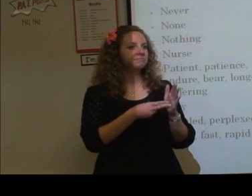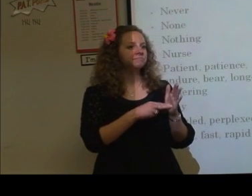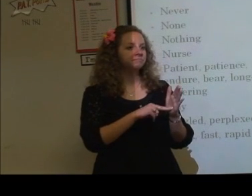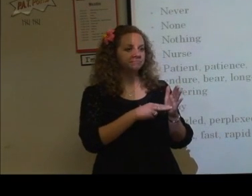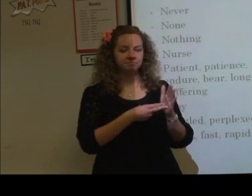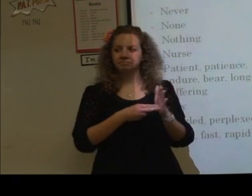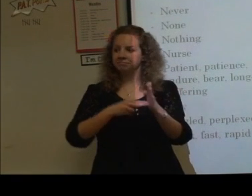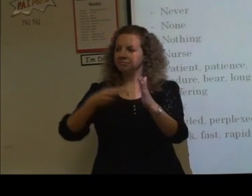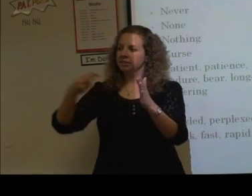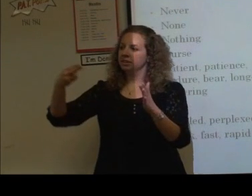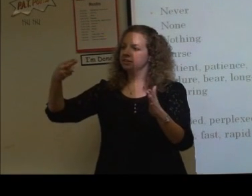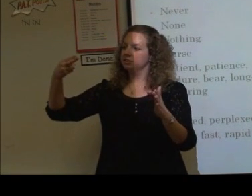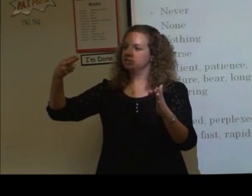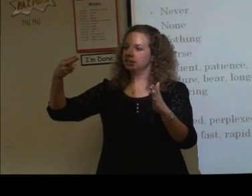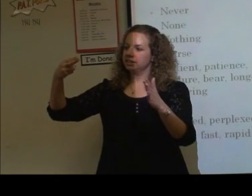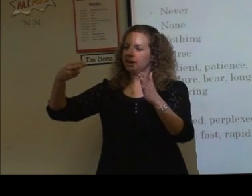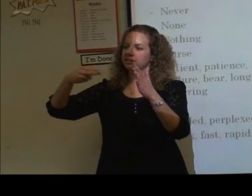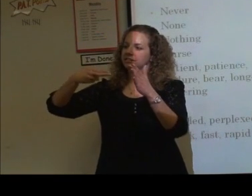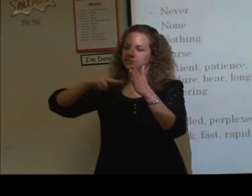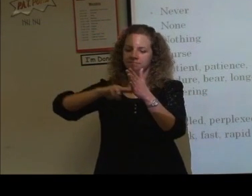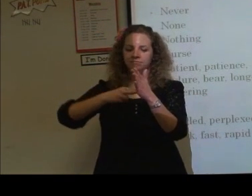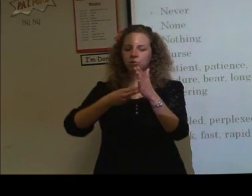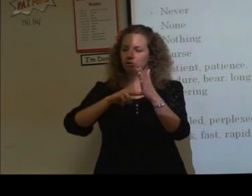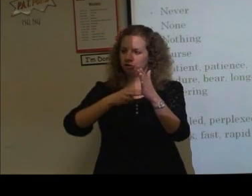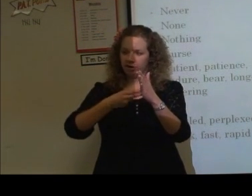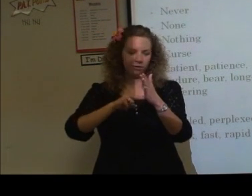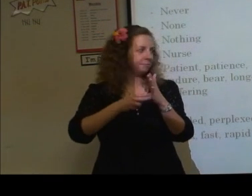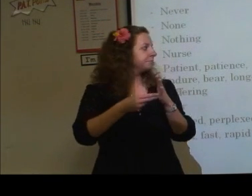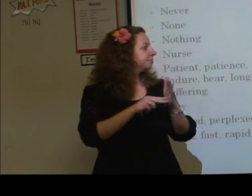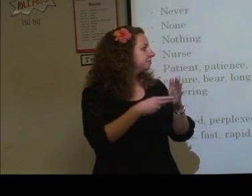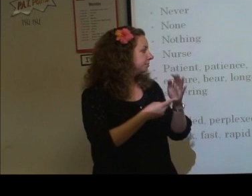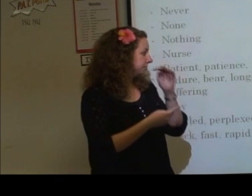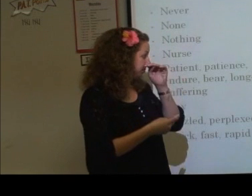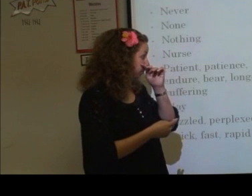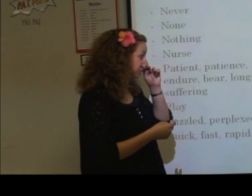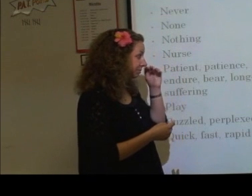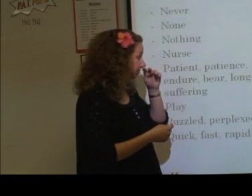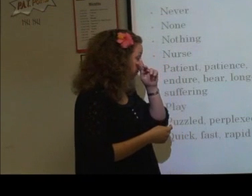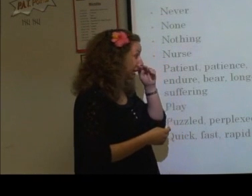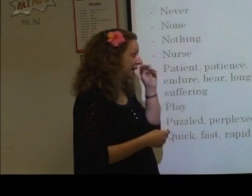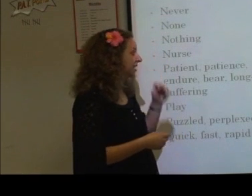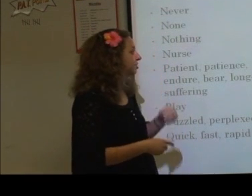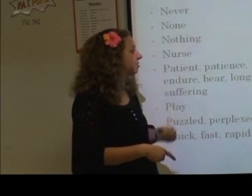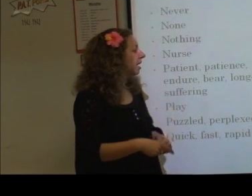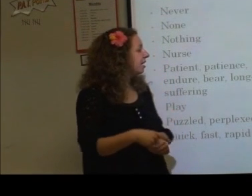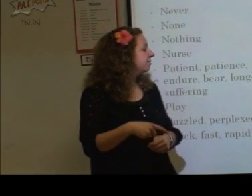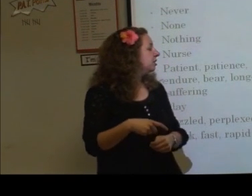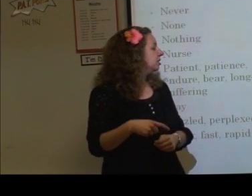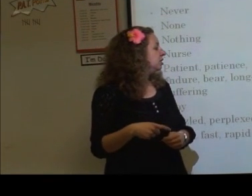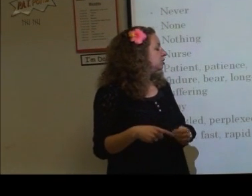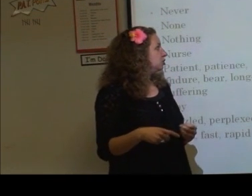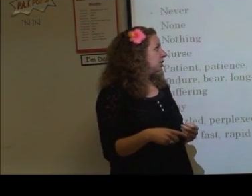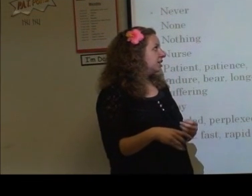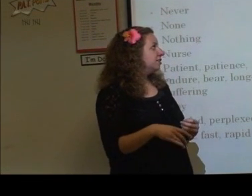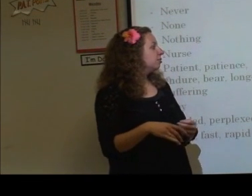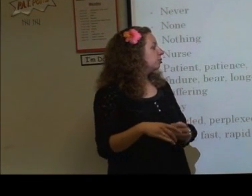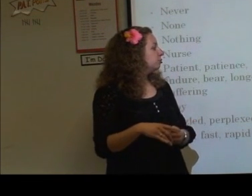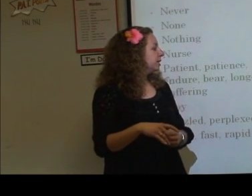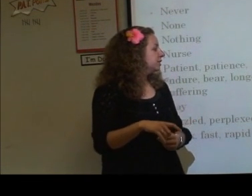Which one? Just like that. Screwdriver. Okay, and you have shave or